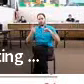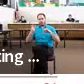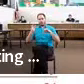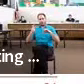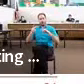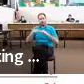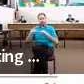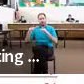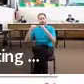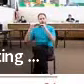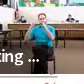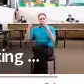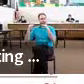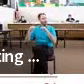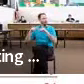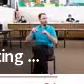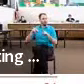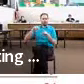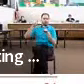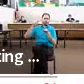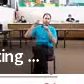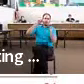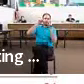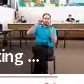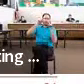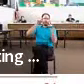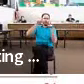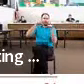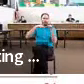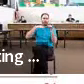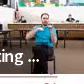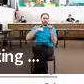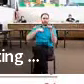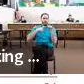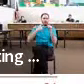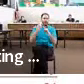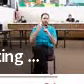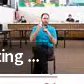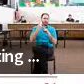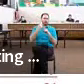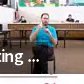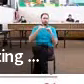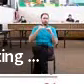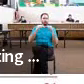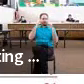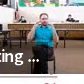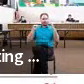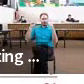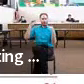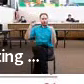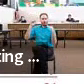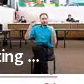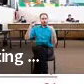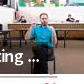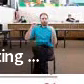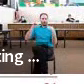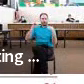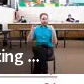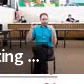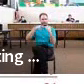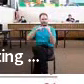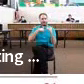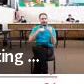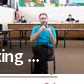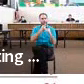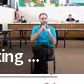the north side, they have one extra story because of the change in elevation. So you essentially used the building as